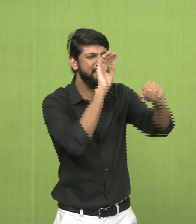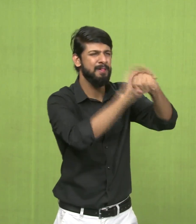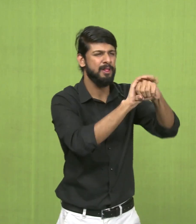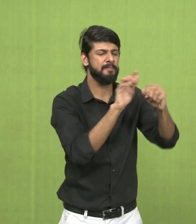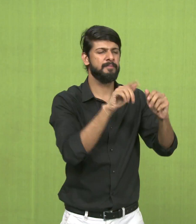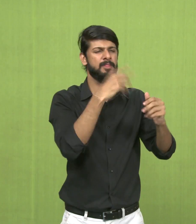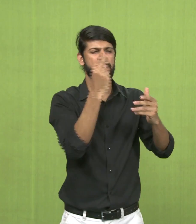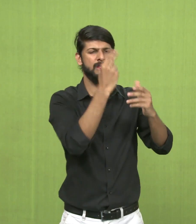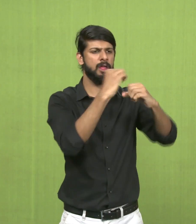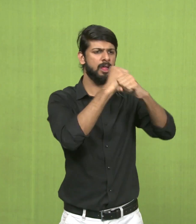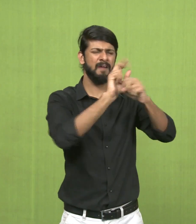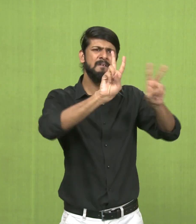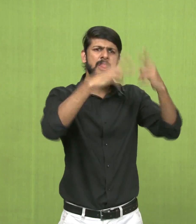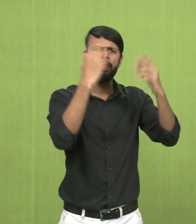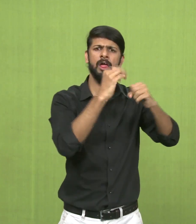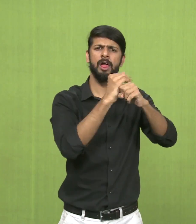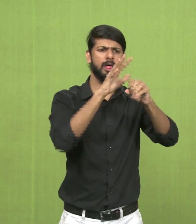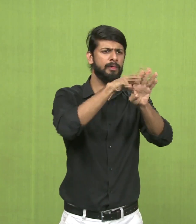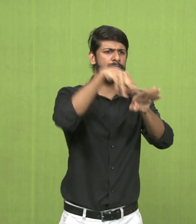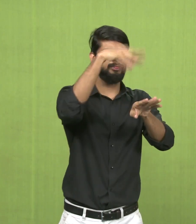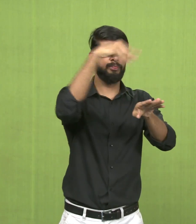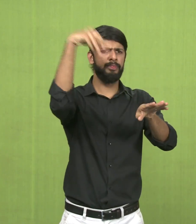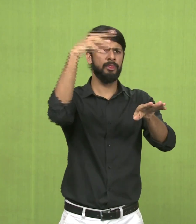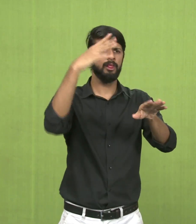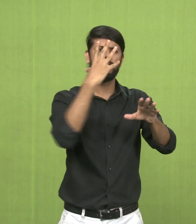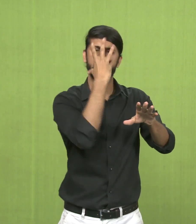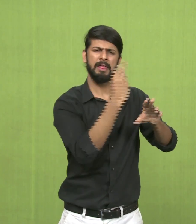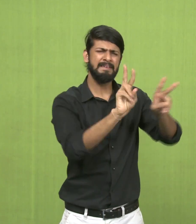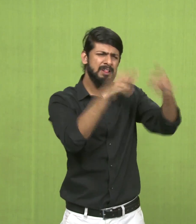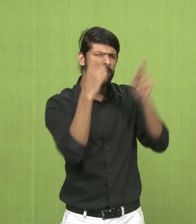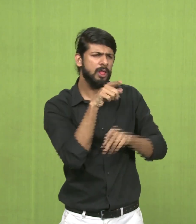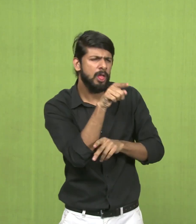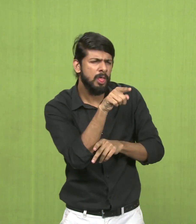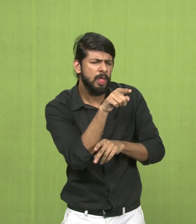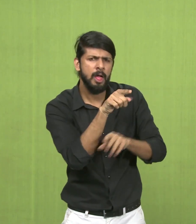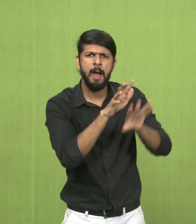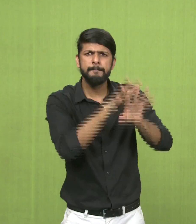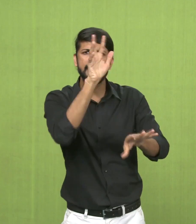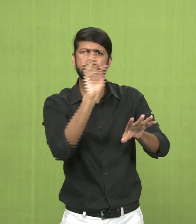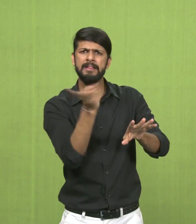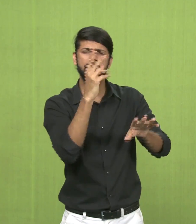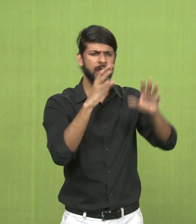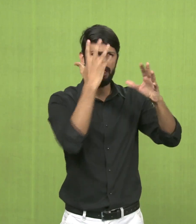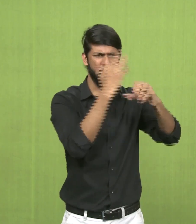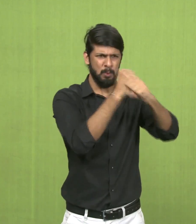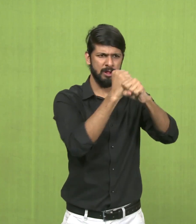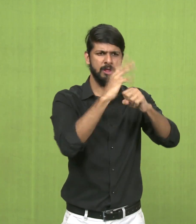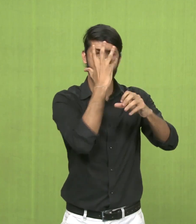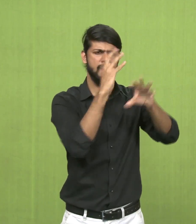slight abstraction is something where you can identify. Partial or total kind of abstraction is